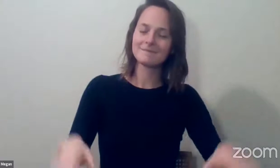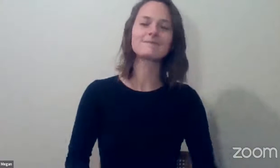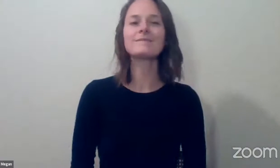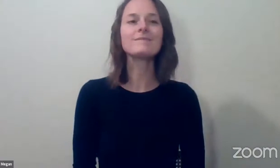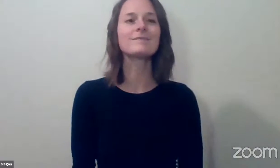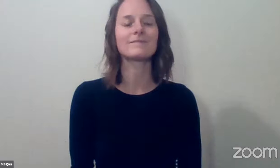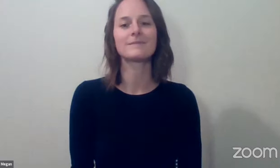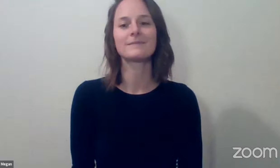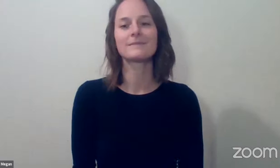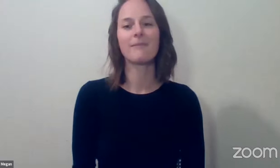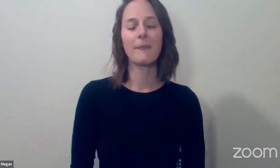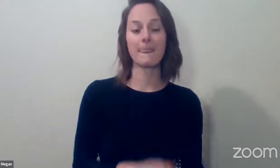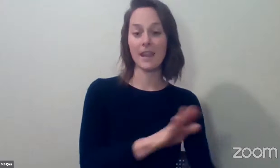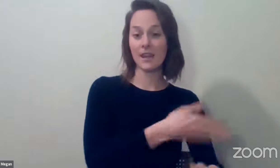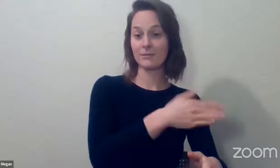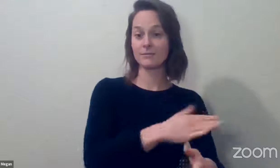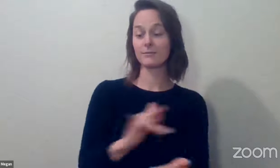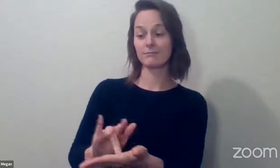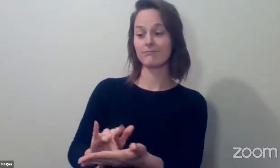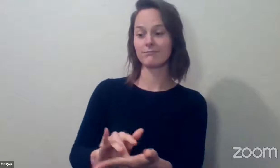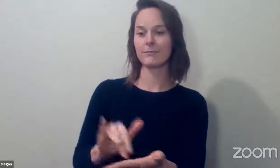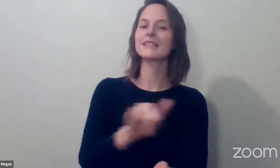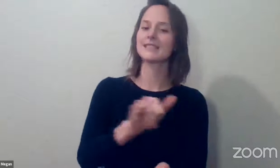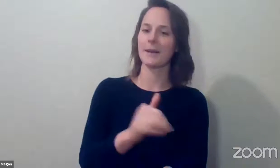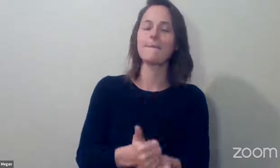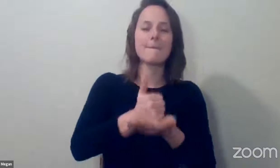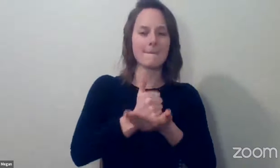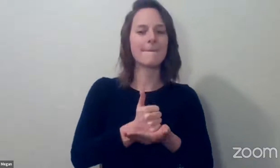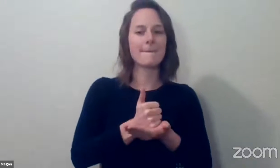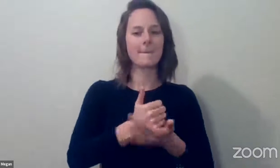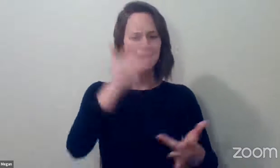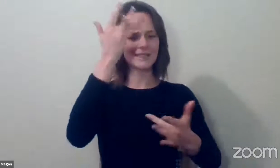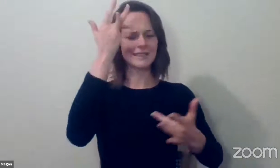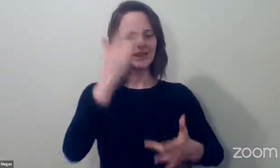she loves is even better. So you ready to go, Megan?